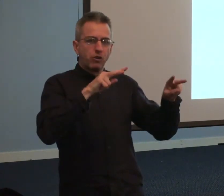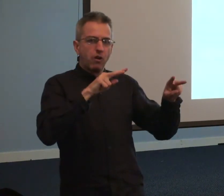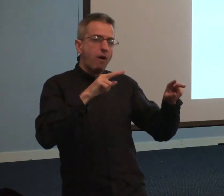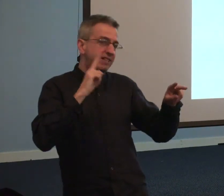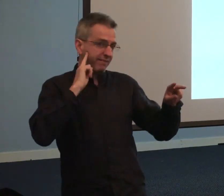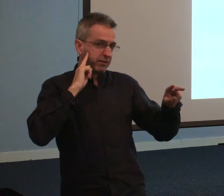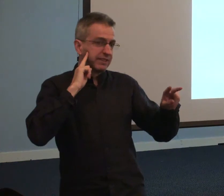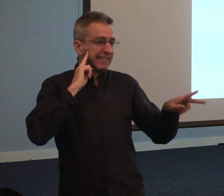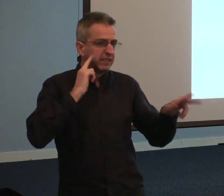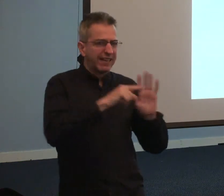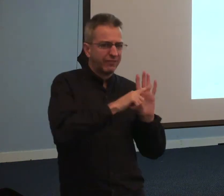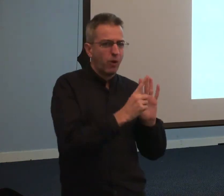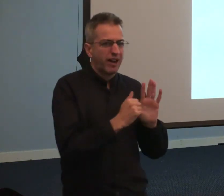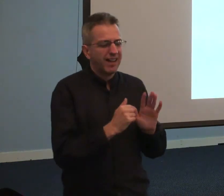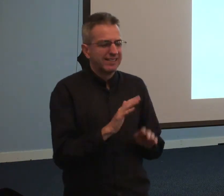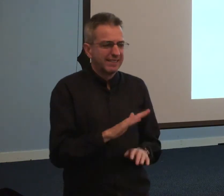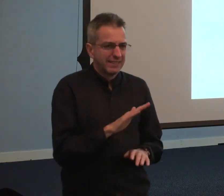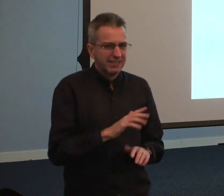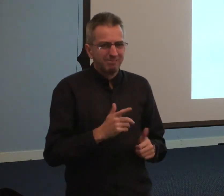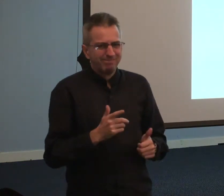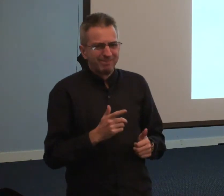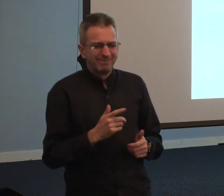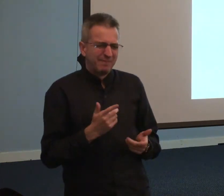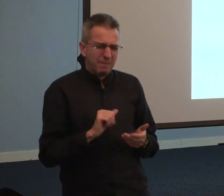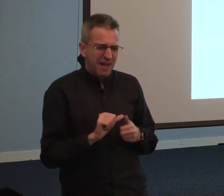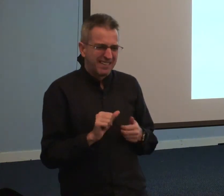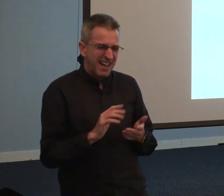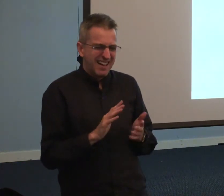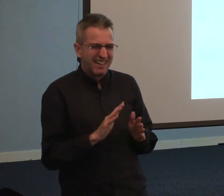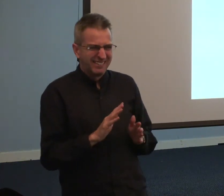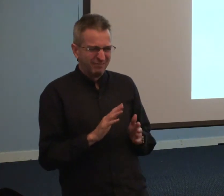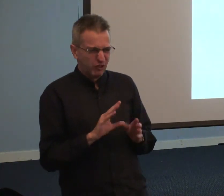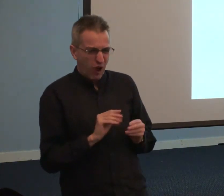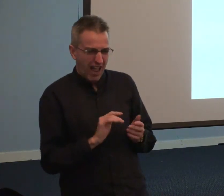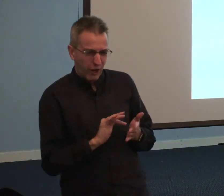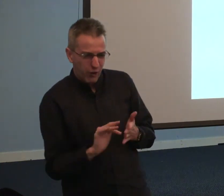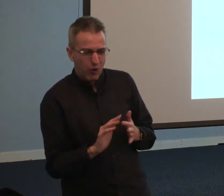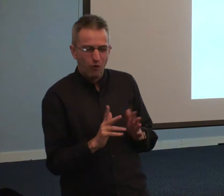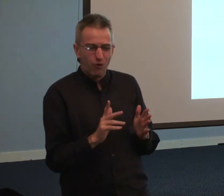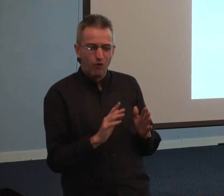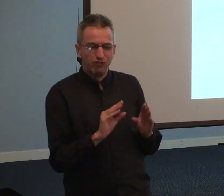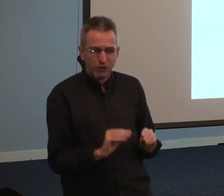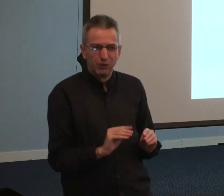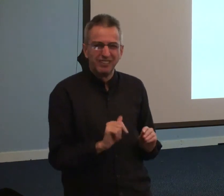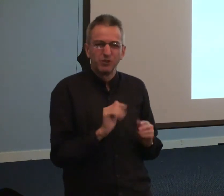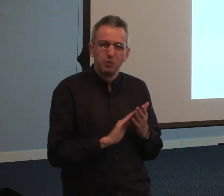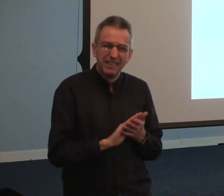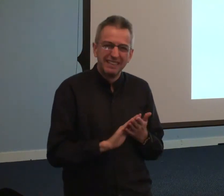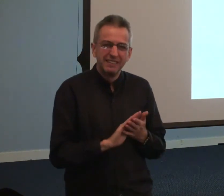I think really there's a lot of perception, the majority perception of deafness is as a negative thing. So I think it's probably better